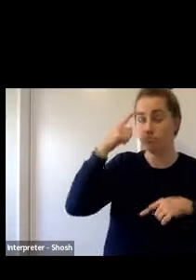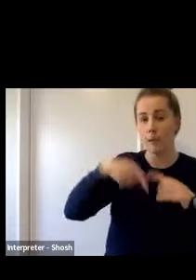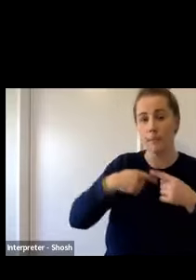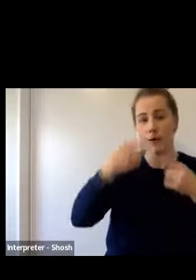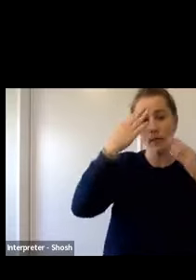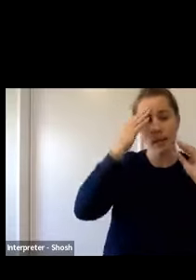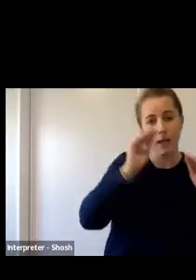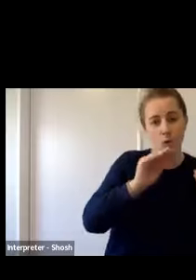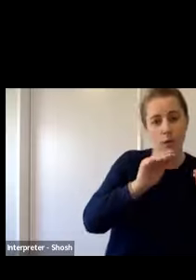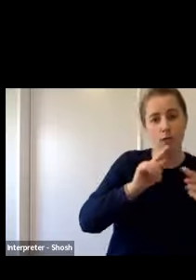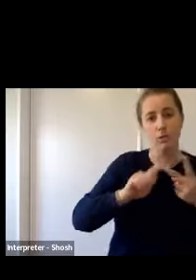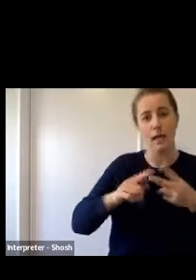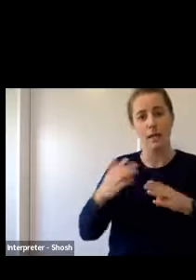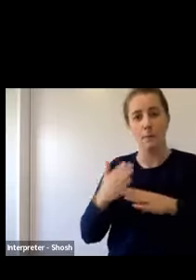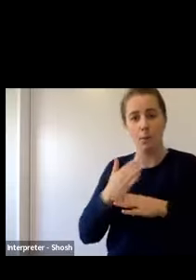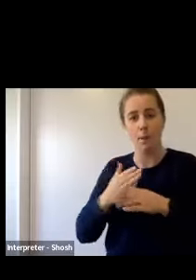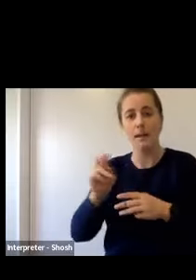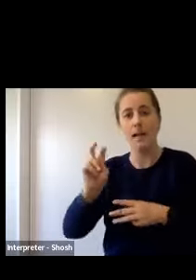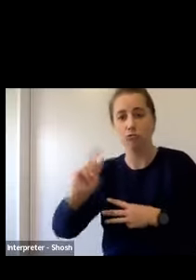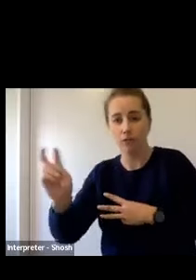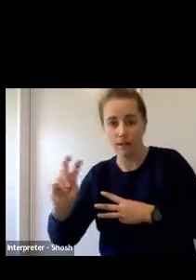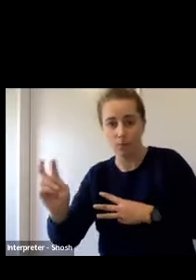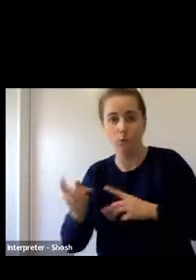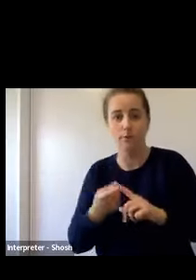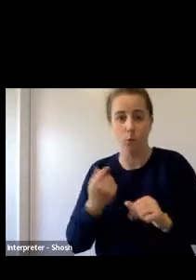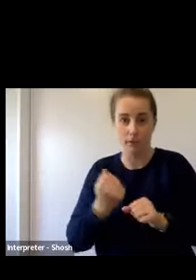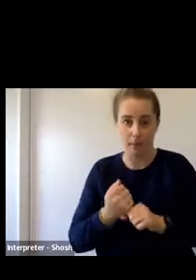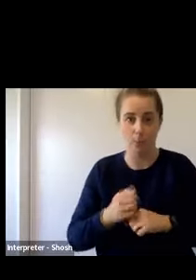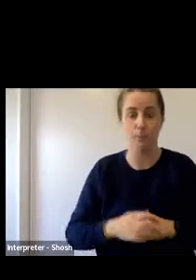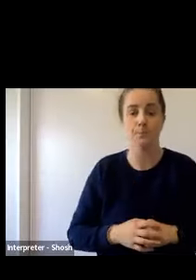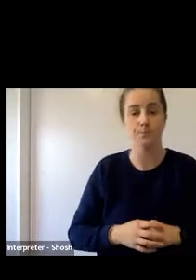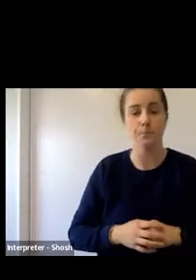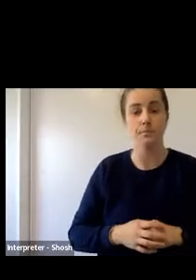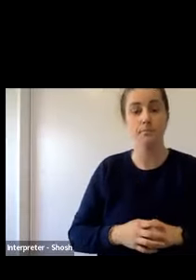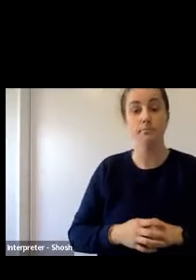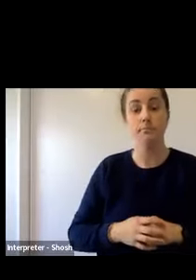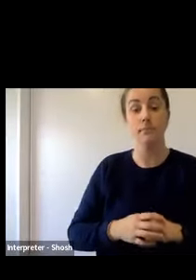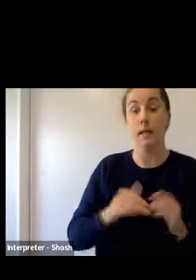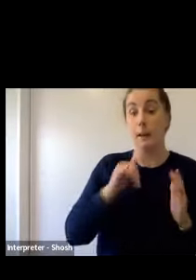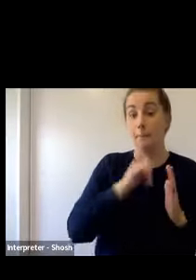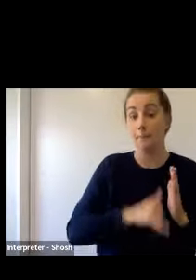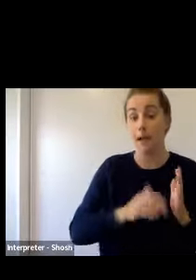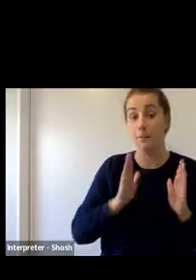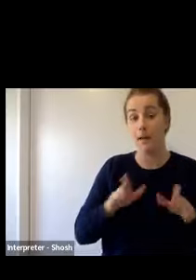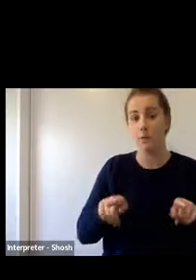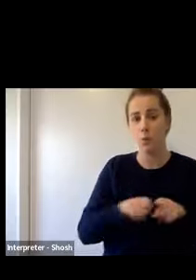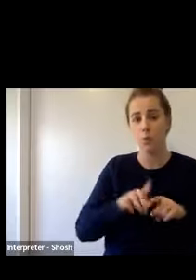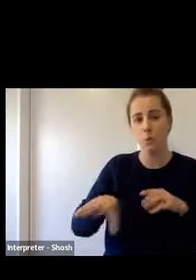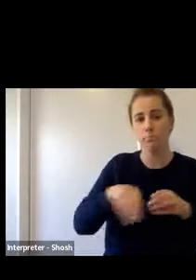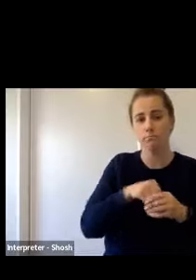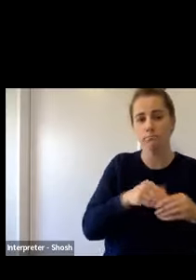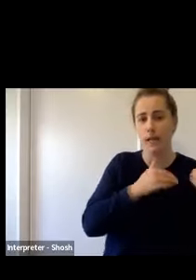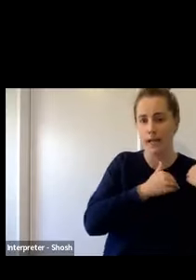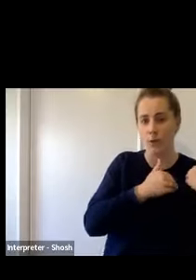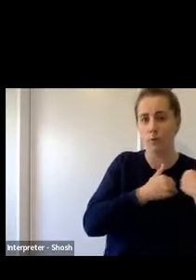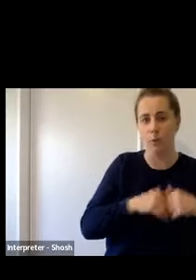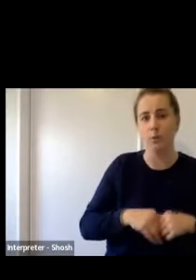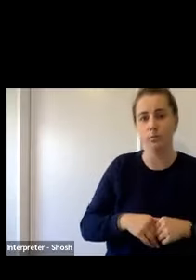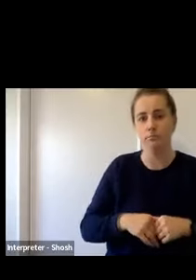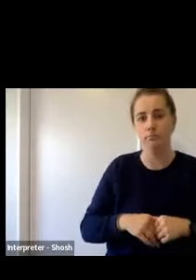education and employment and transport, for example. The bill must also have accountability